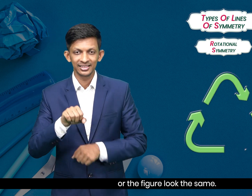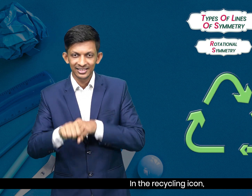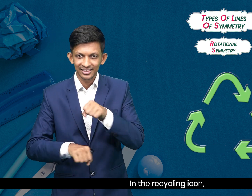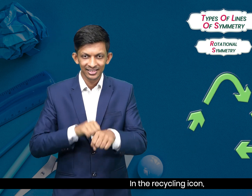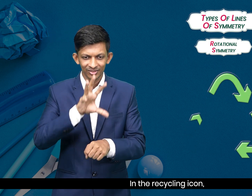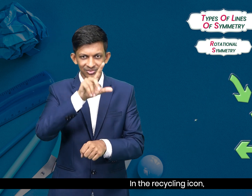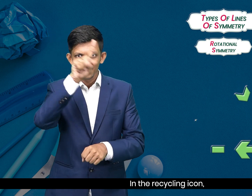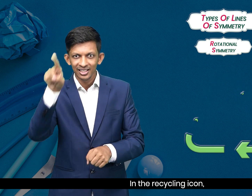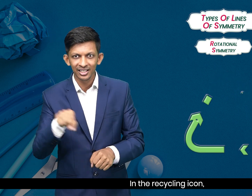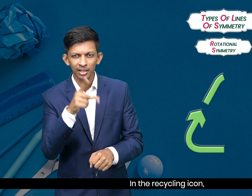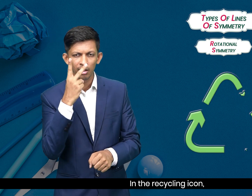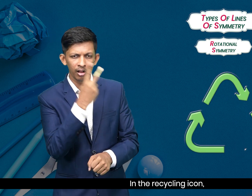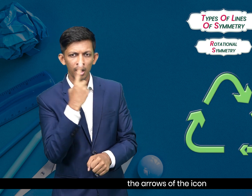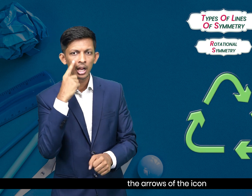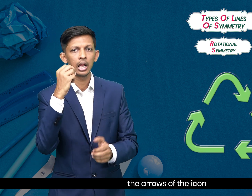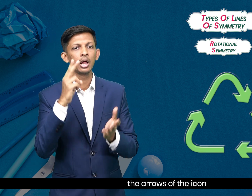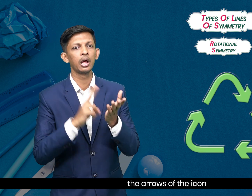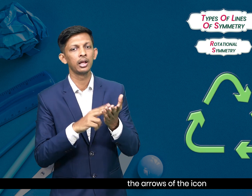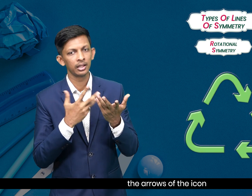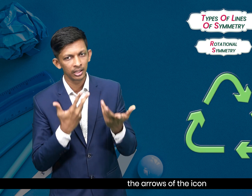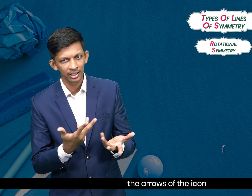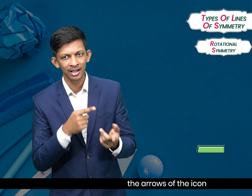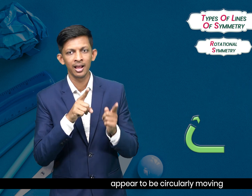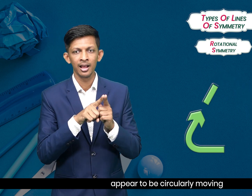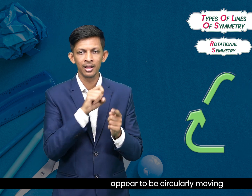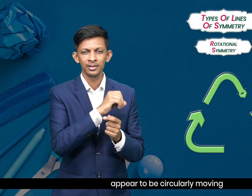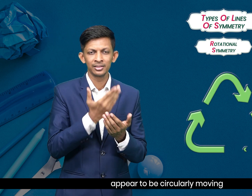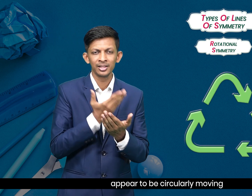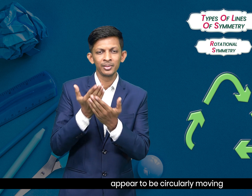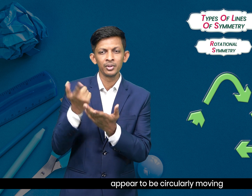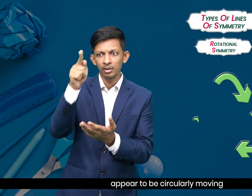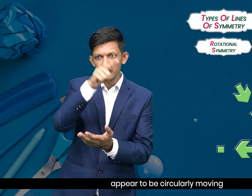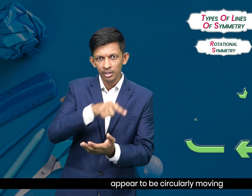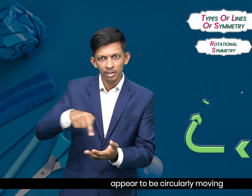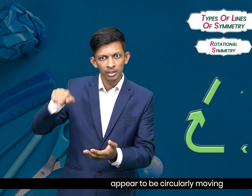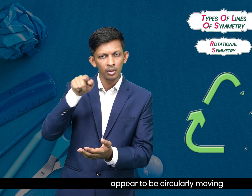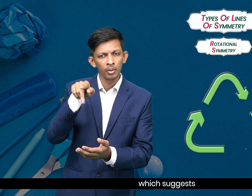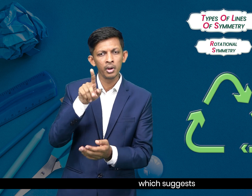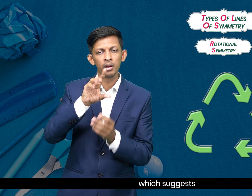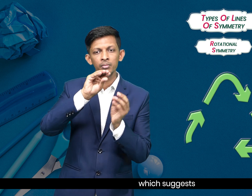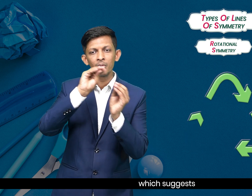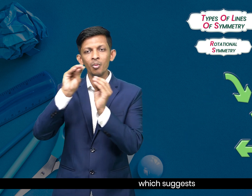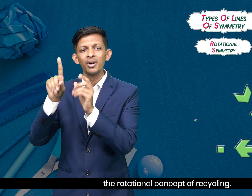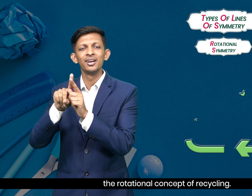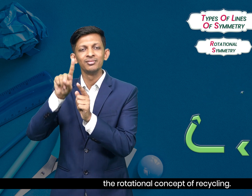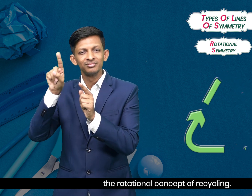In the recycling icon, the arrows of the icon appear to be circularly moving, which suggests the